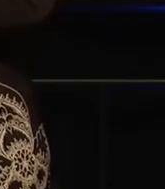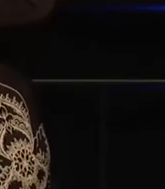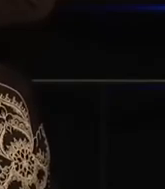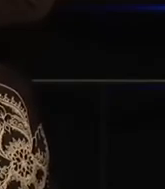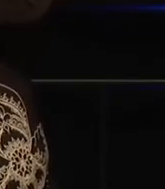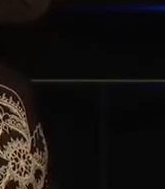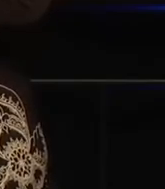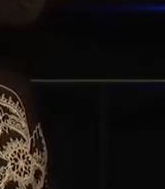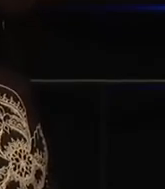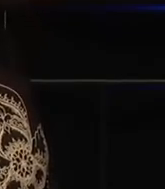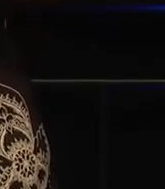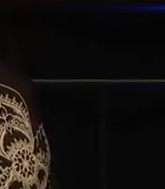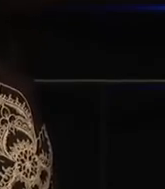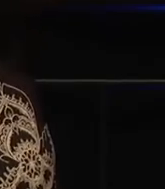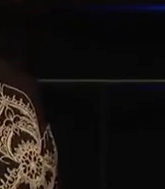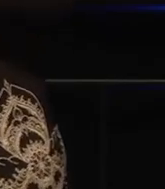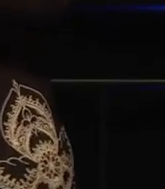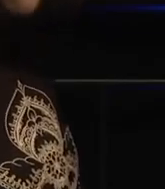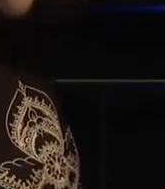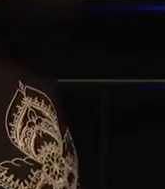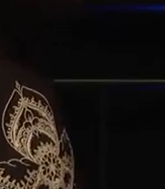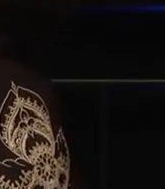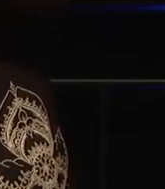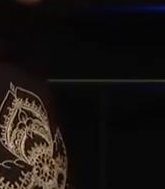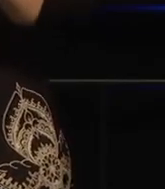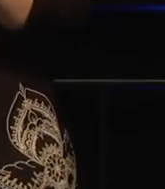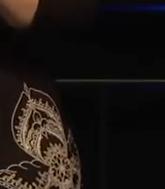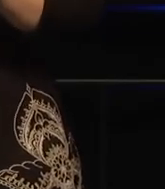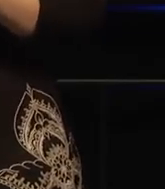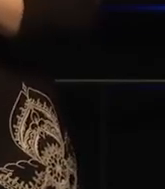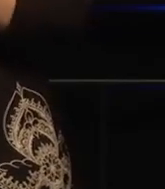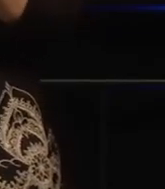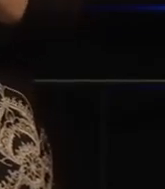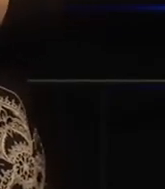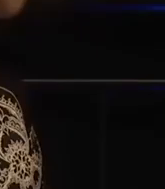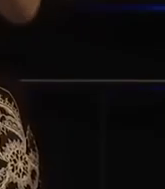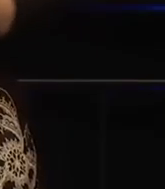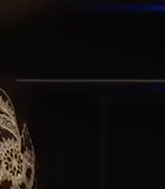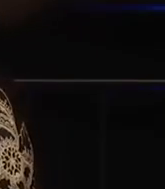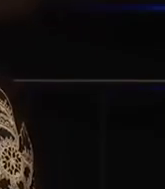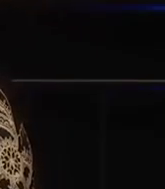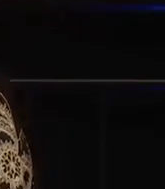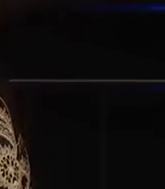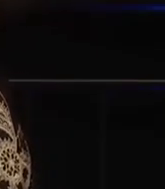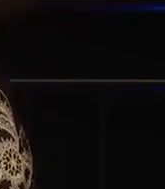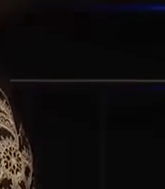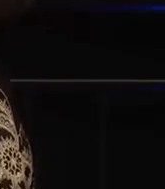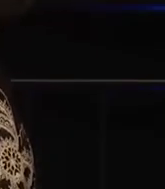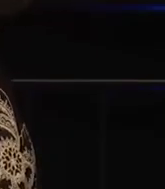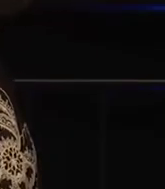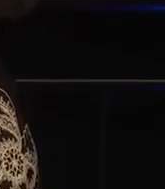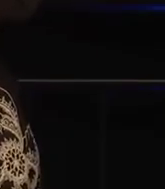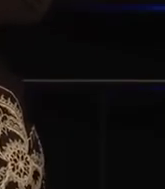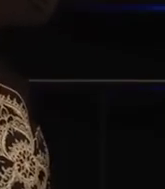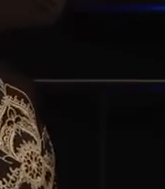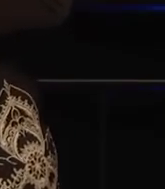there was a huge, huge, huge shitstorm after he was announcing that. The CEO was announcing that.